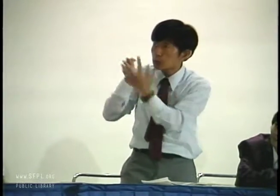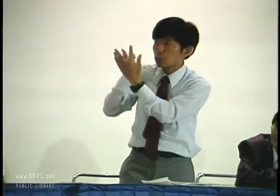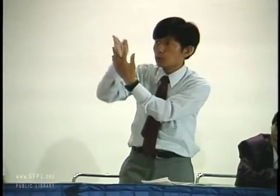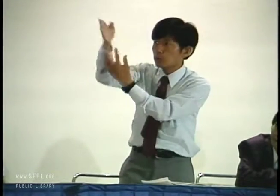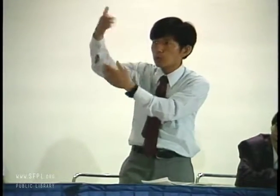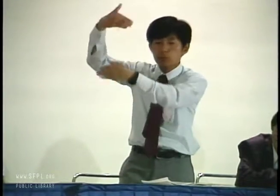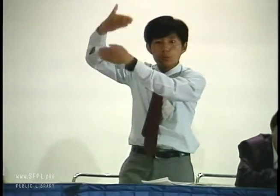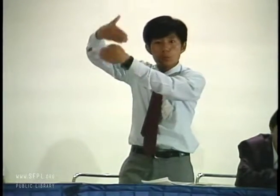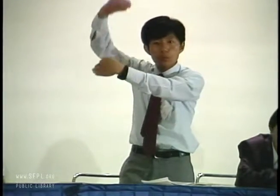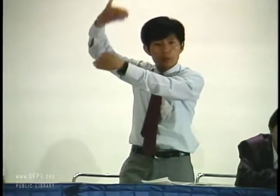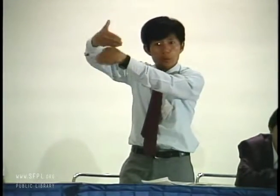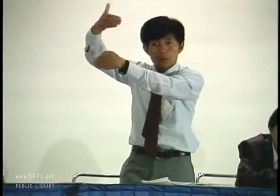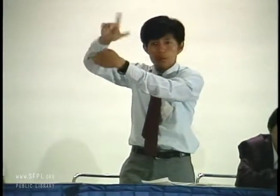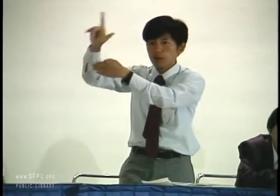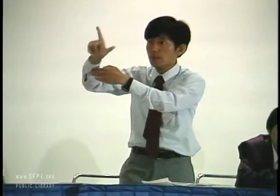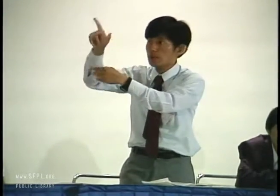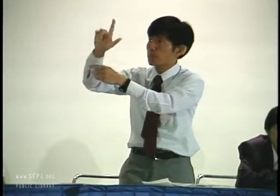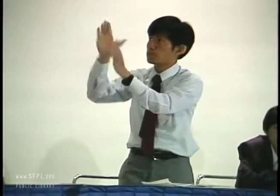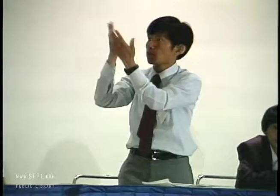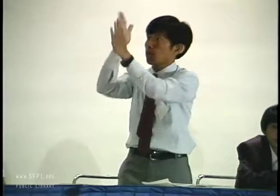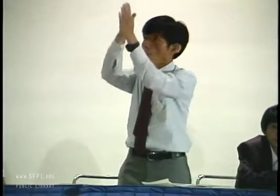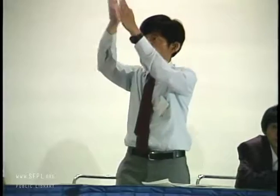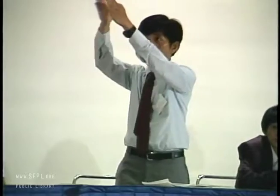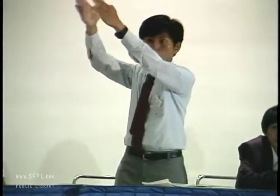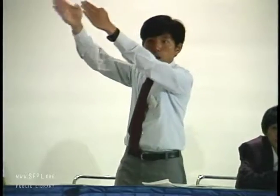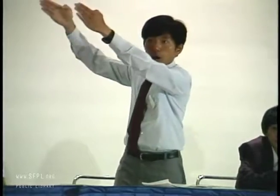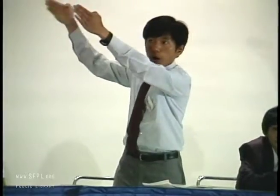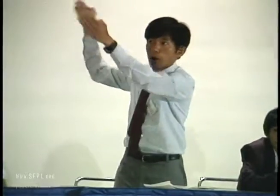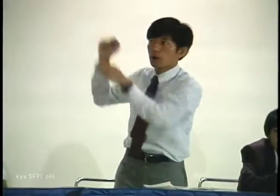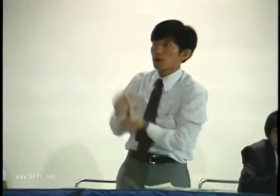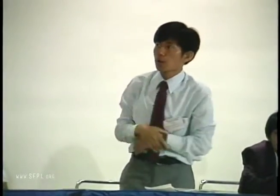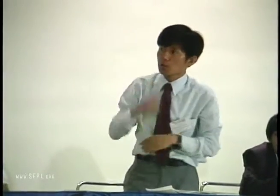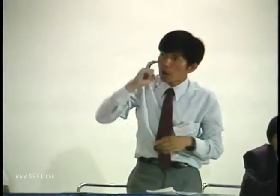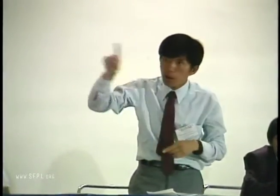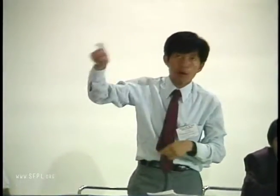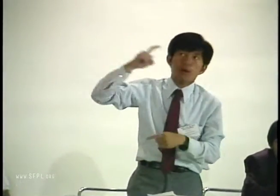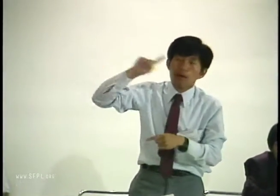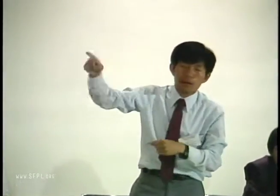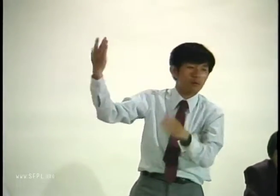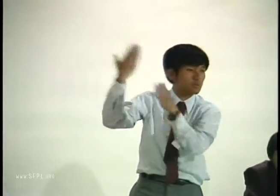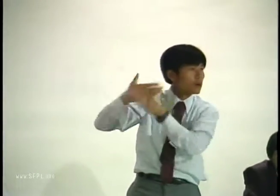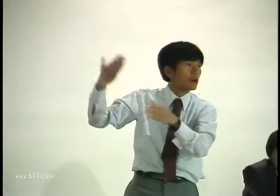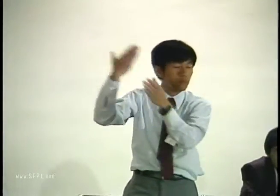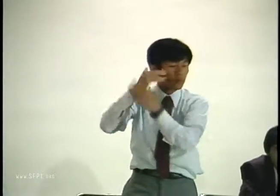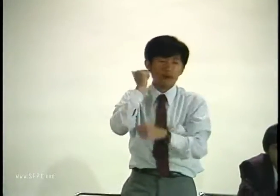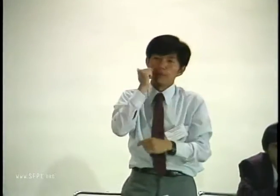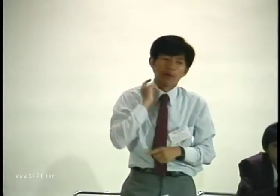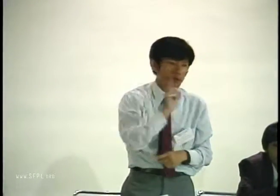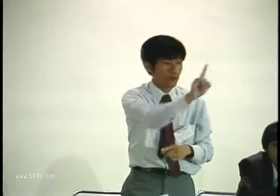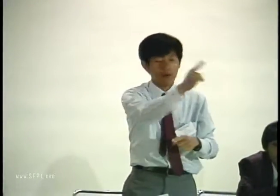I would notice it, and I would look it through the windows of the library and see all of these books on the shelf, and I would see this daily